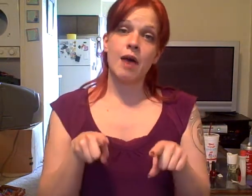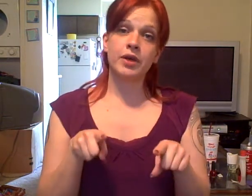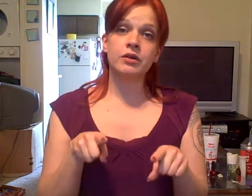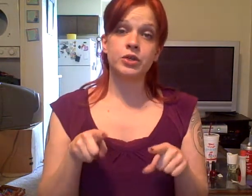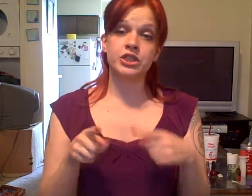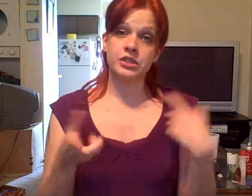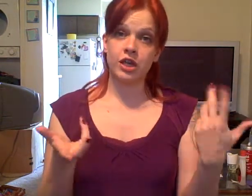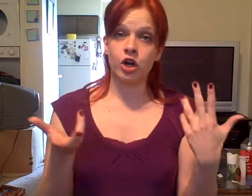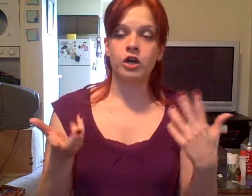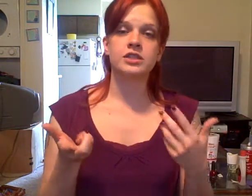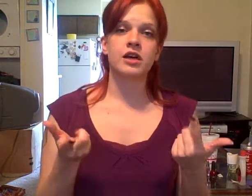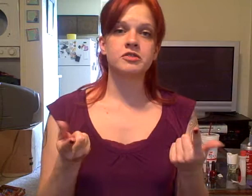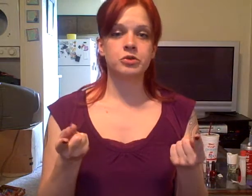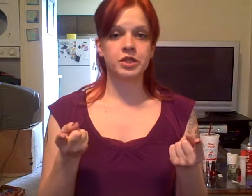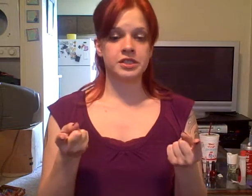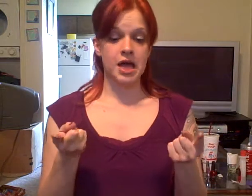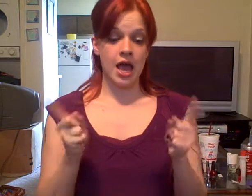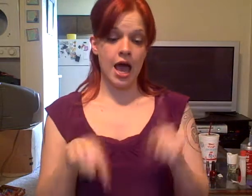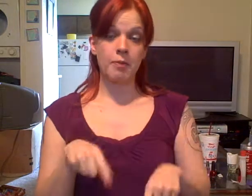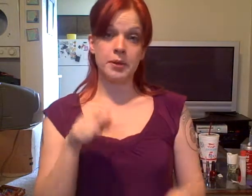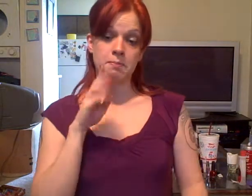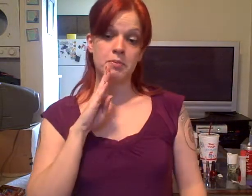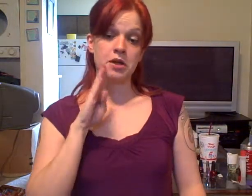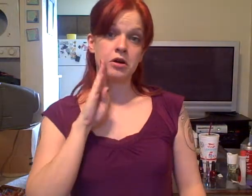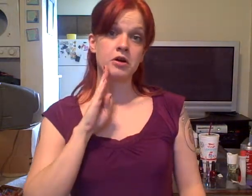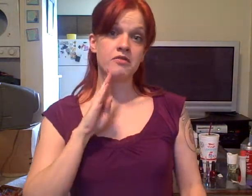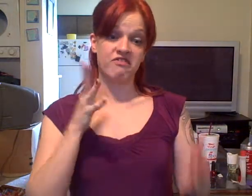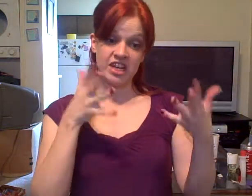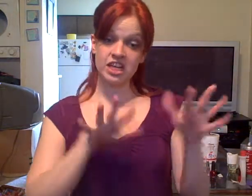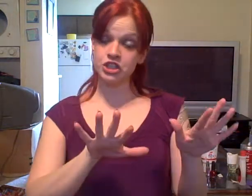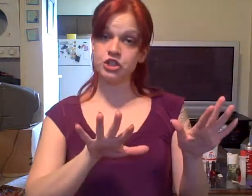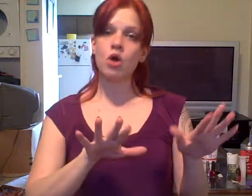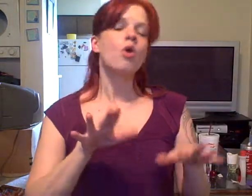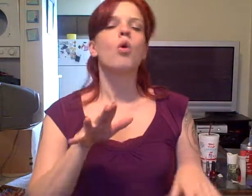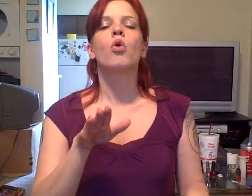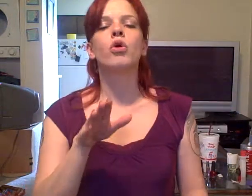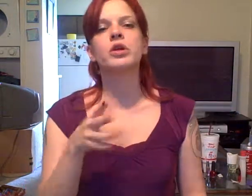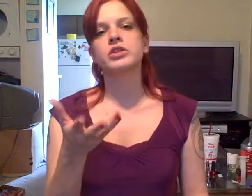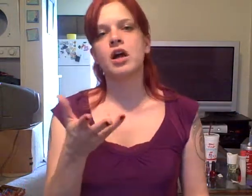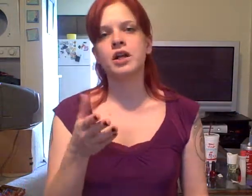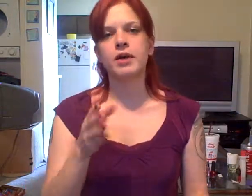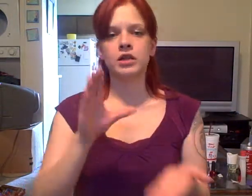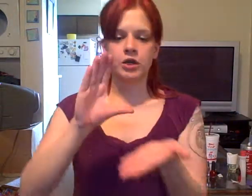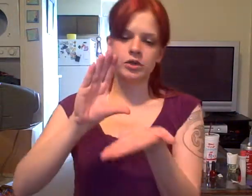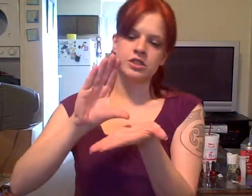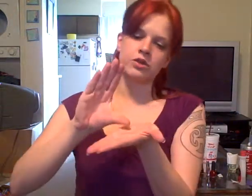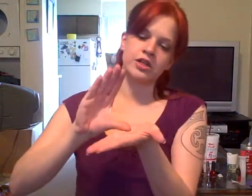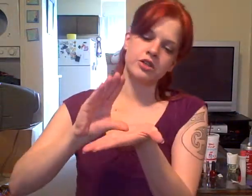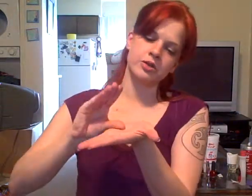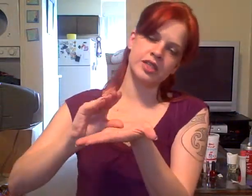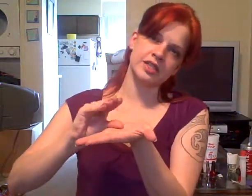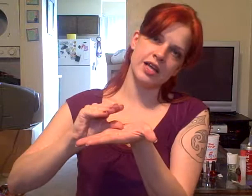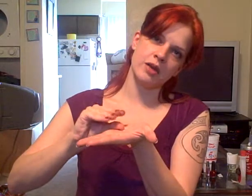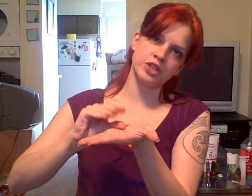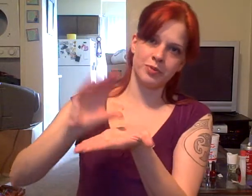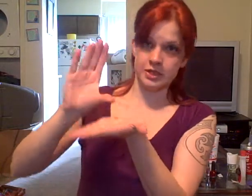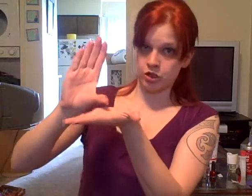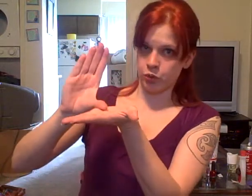happen, which is the occurrence of. So we're going to say happen, beer, finish. Or when you're talking about liquids, you can use this sign, which means to